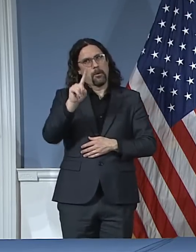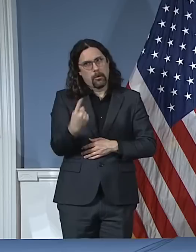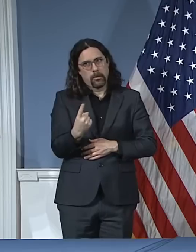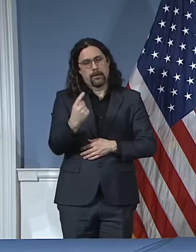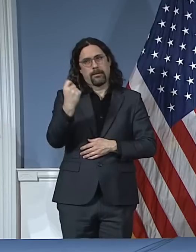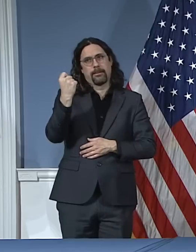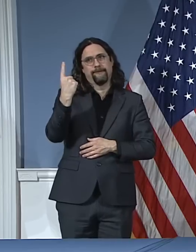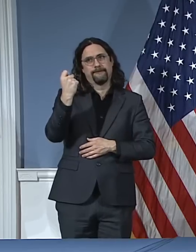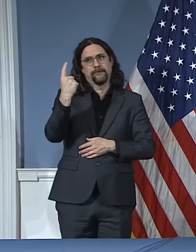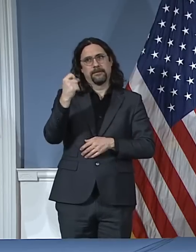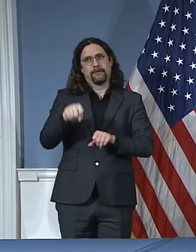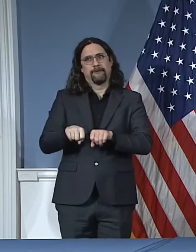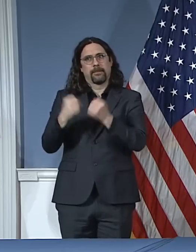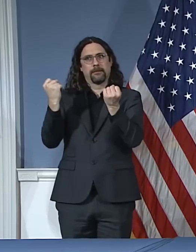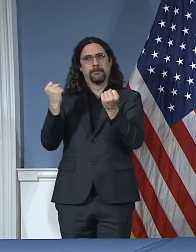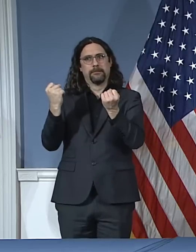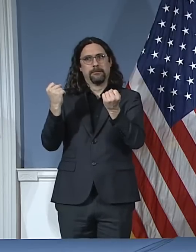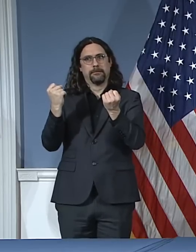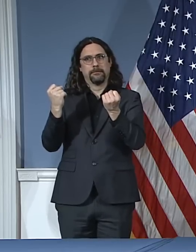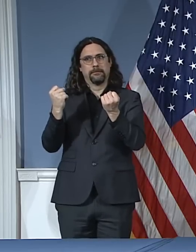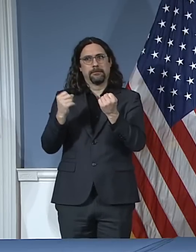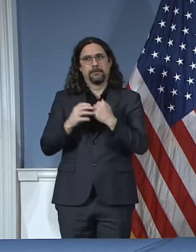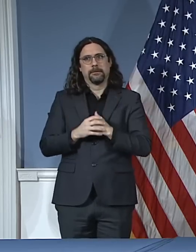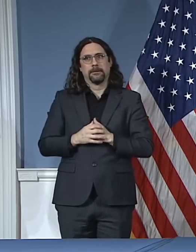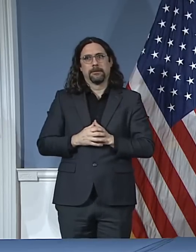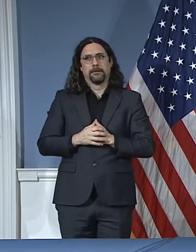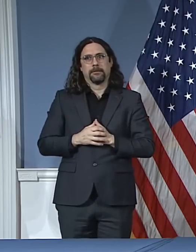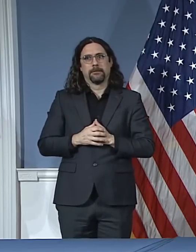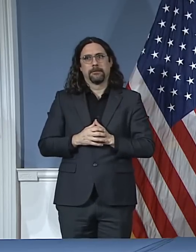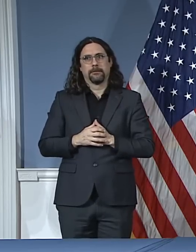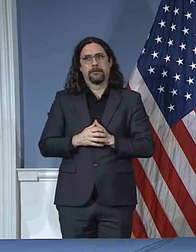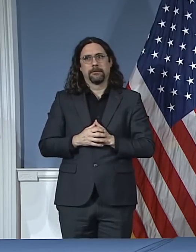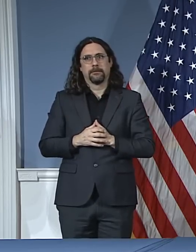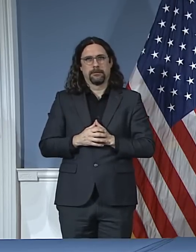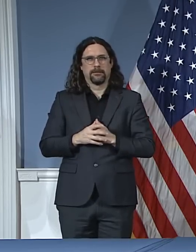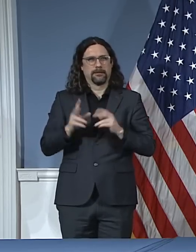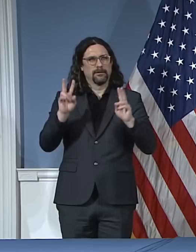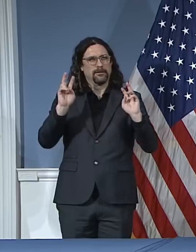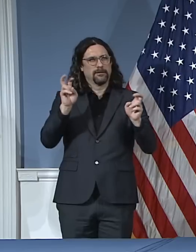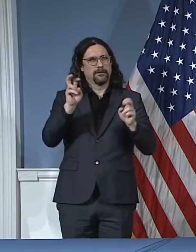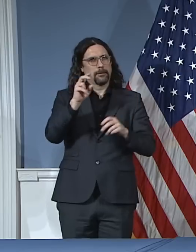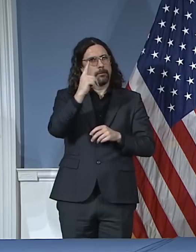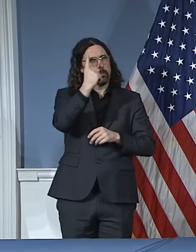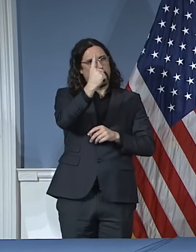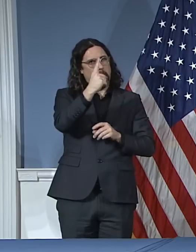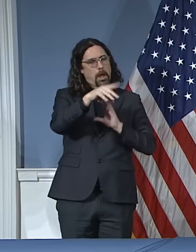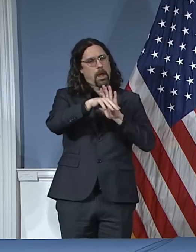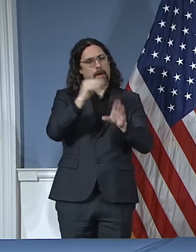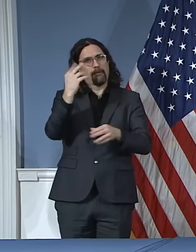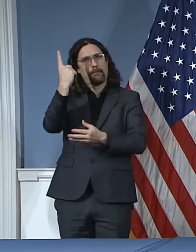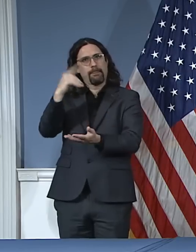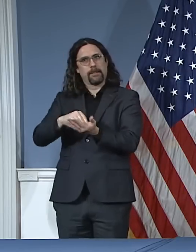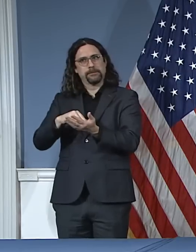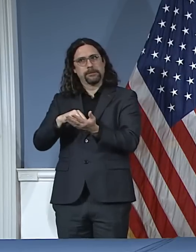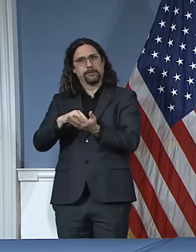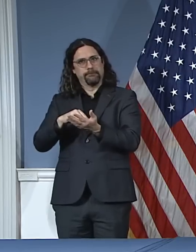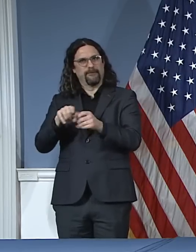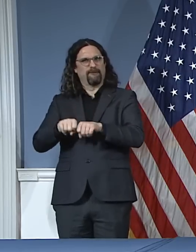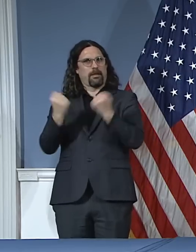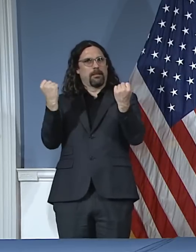even necessary to give a violation. I think that speaks volumes about what we are dealing with now.